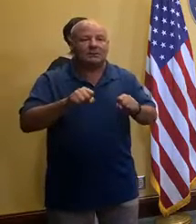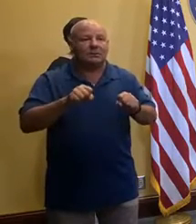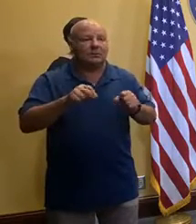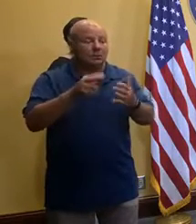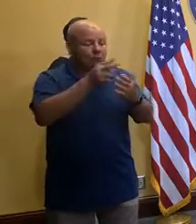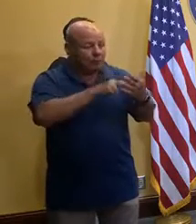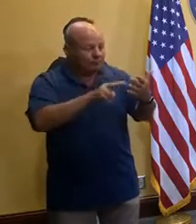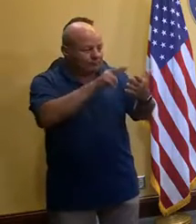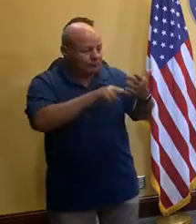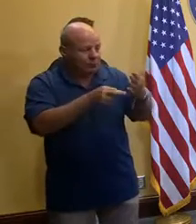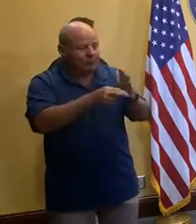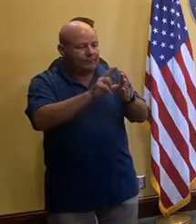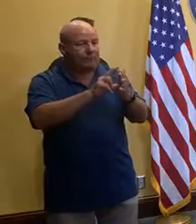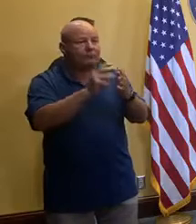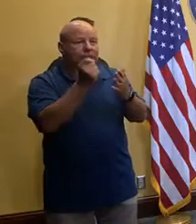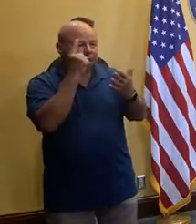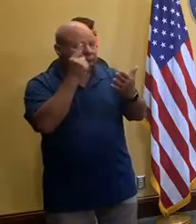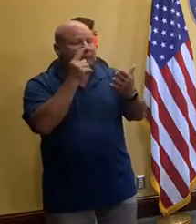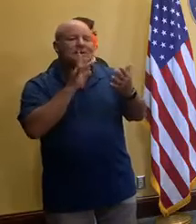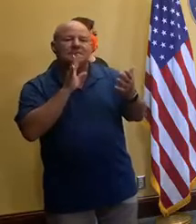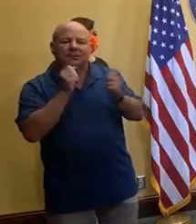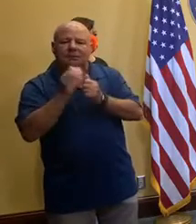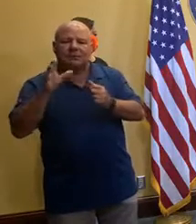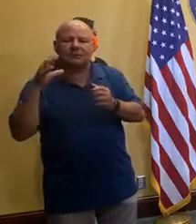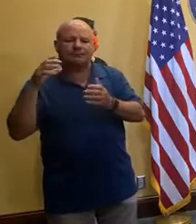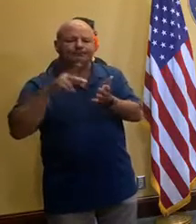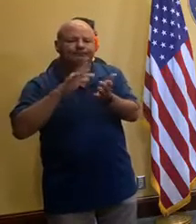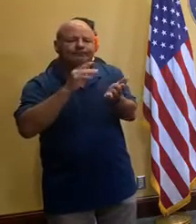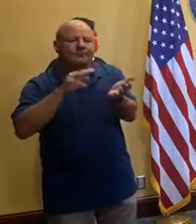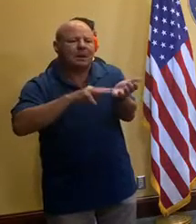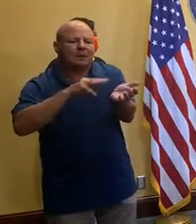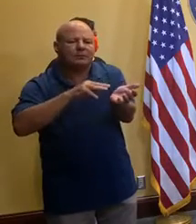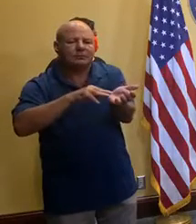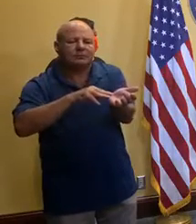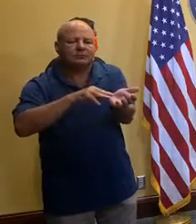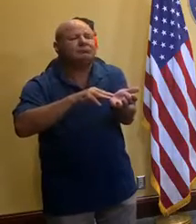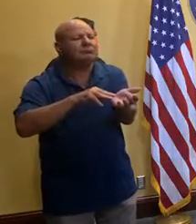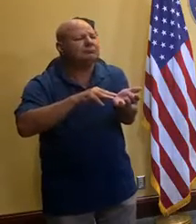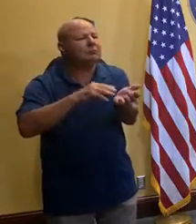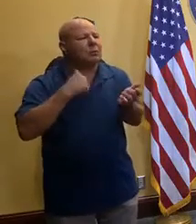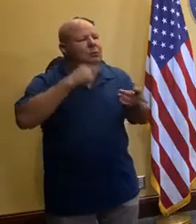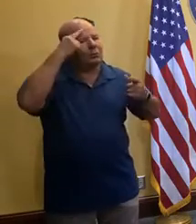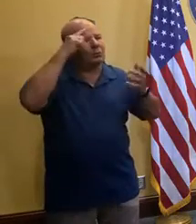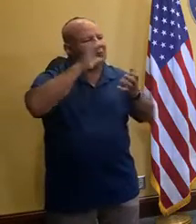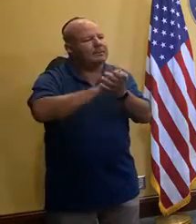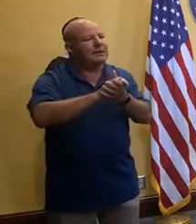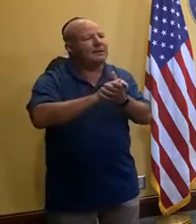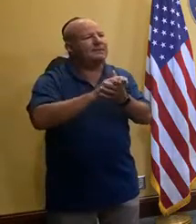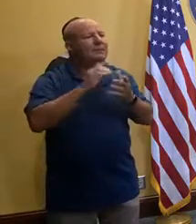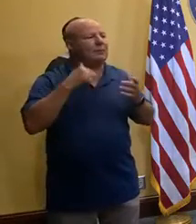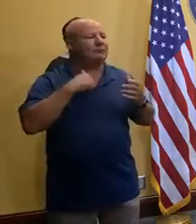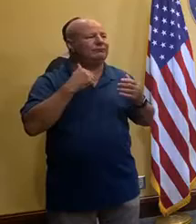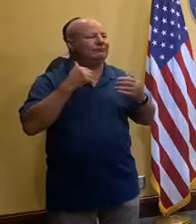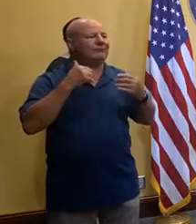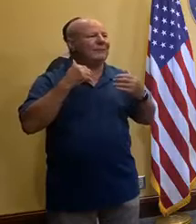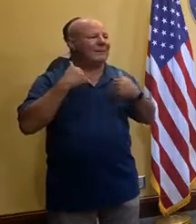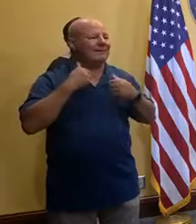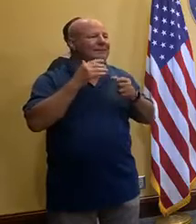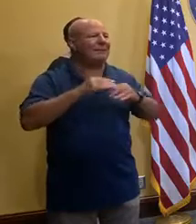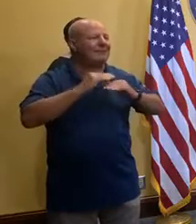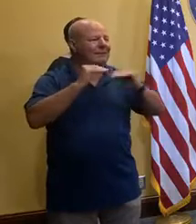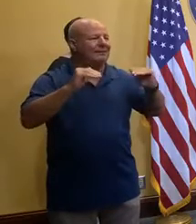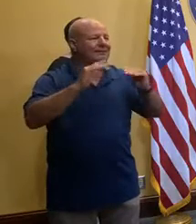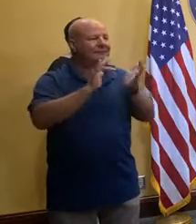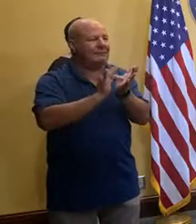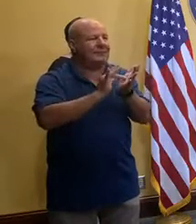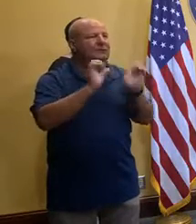their physicians and staff, we do believe that they provide a level of mitigation that we can support.